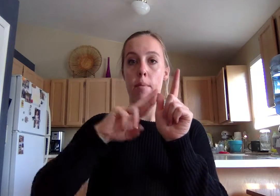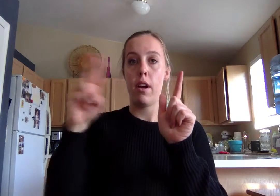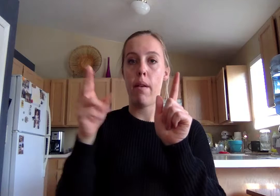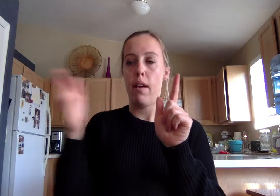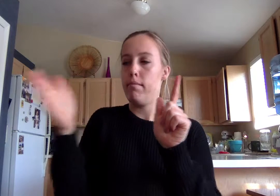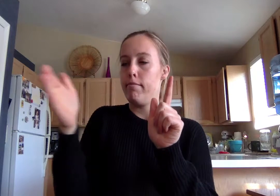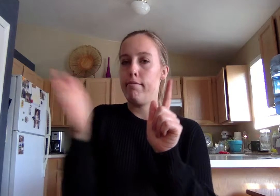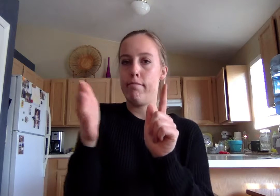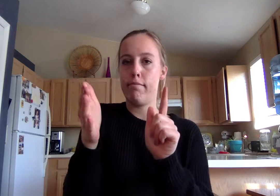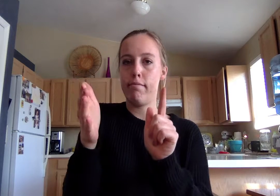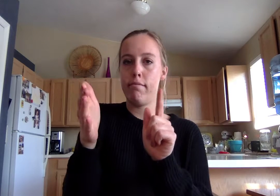hand.